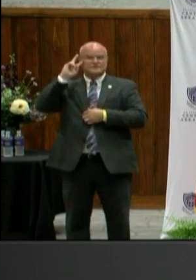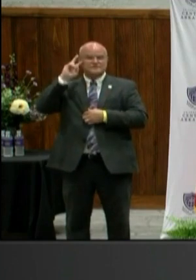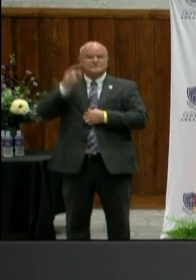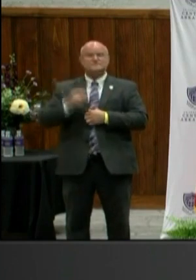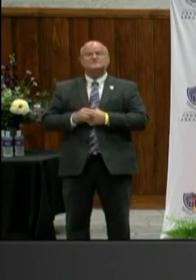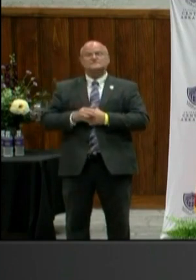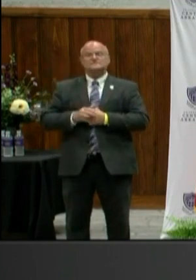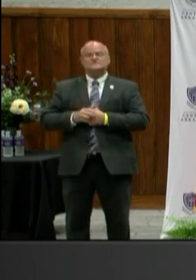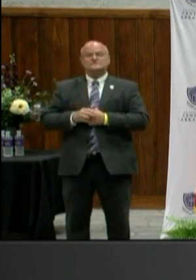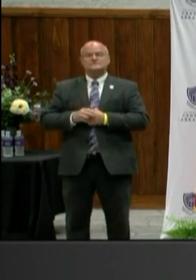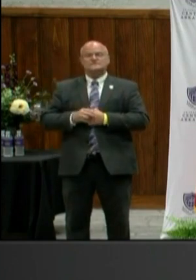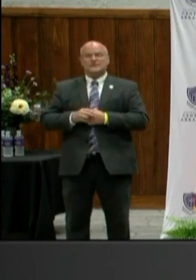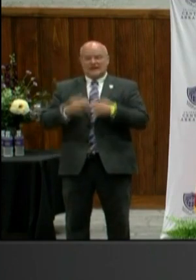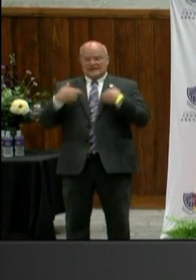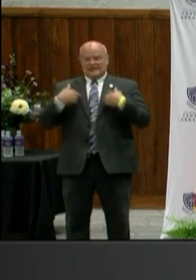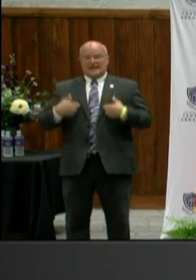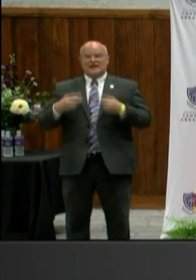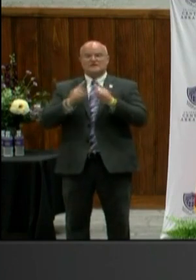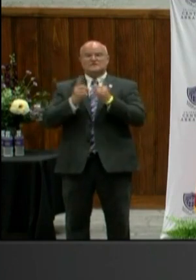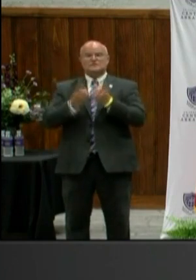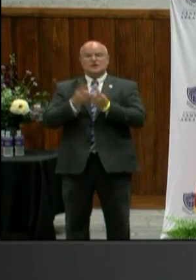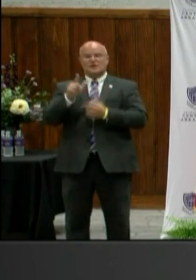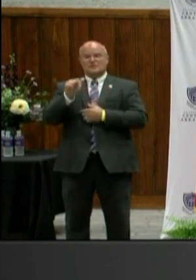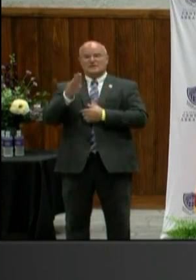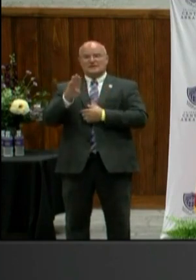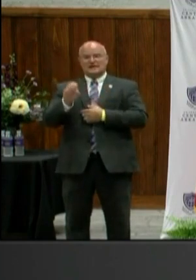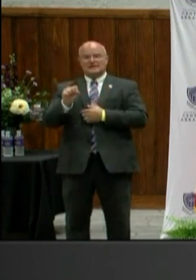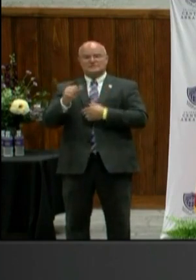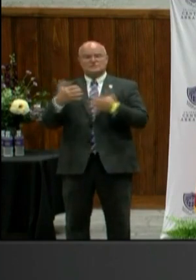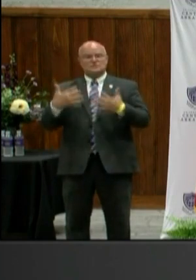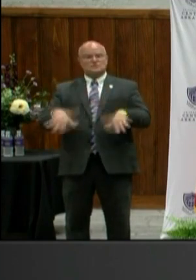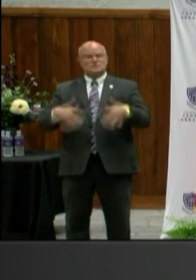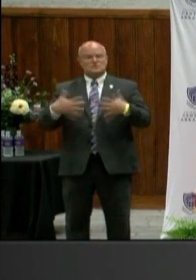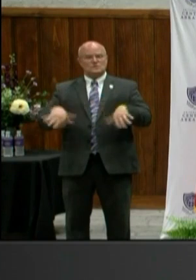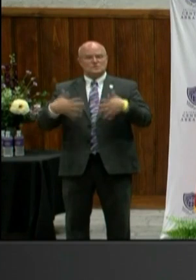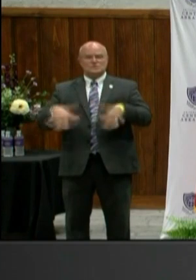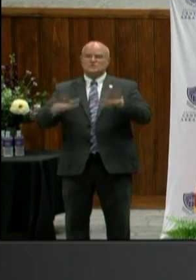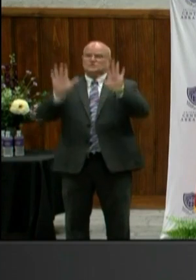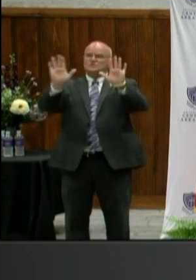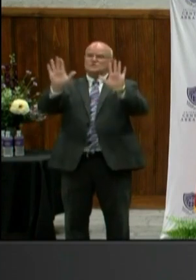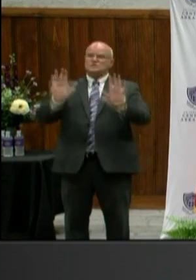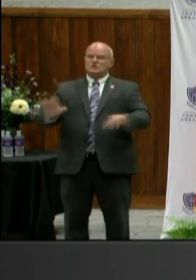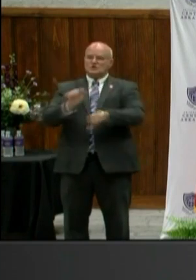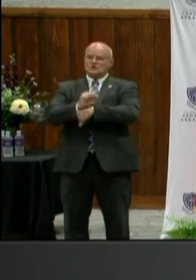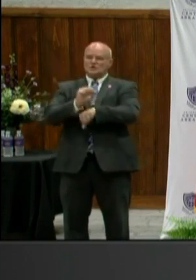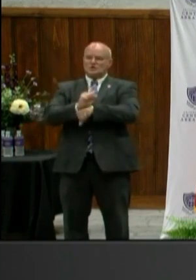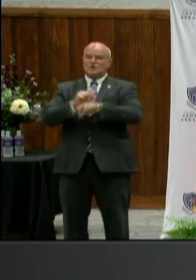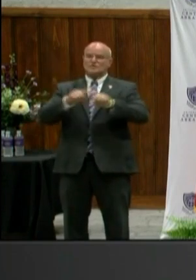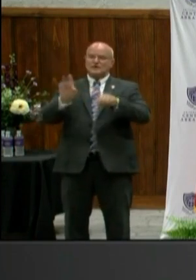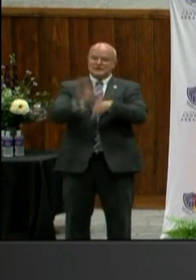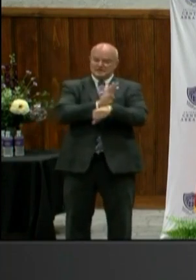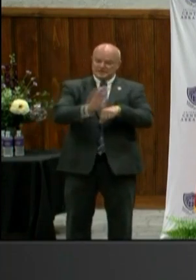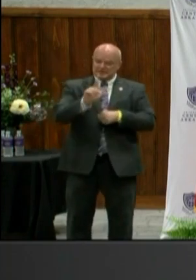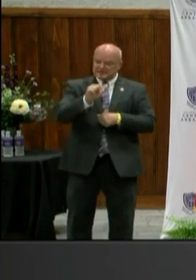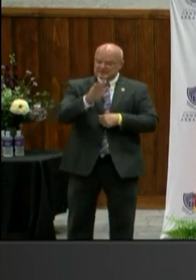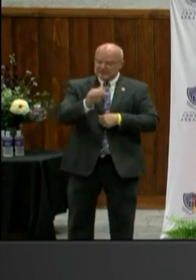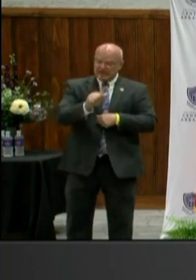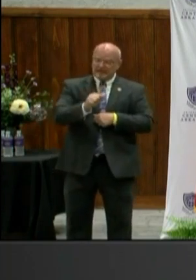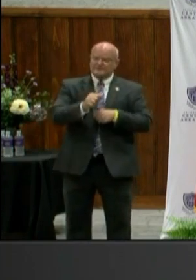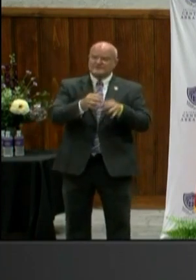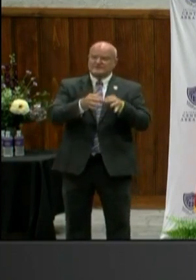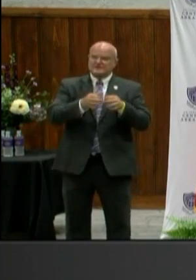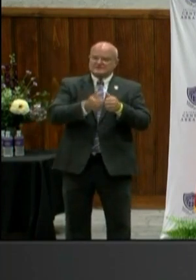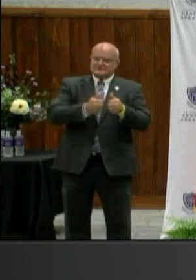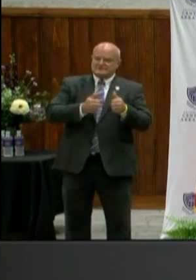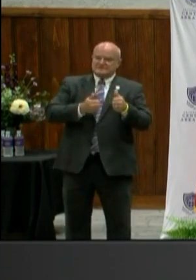Our health department labs are doing extraordinary work, but there's still that delay in the commercial labs, and it's having an impact